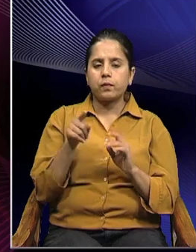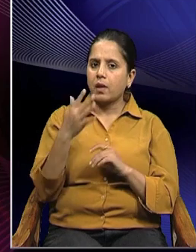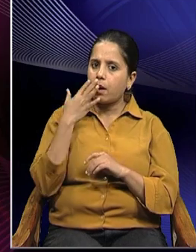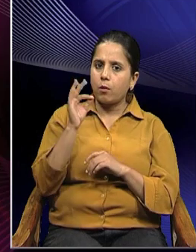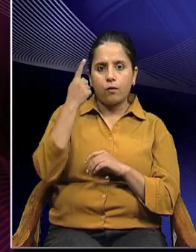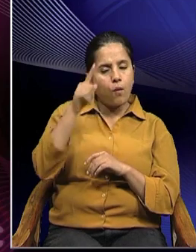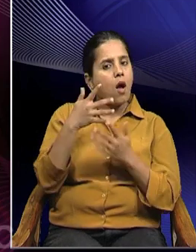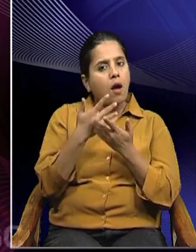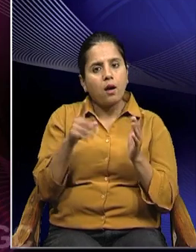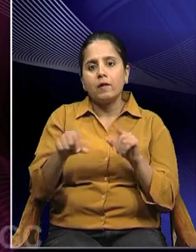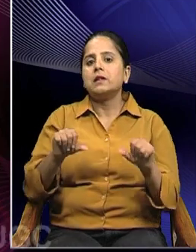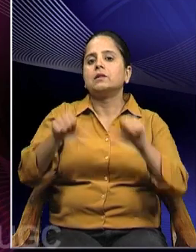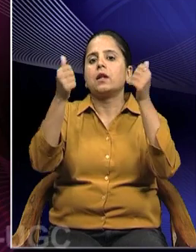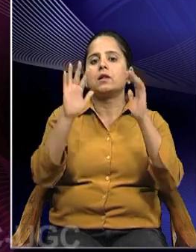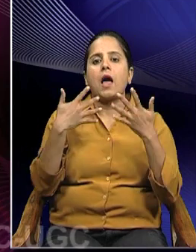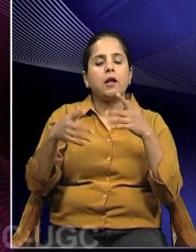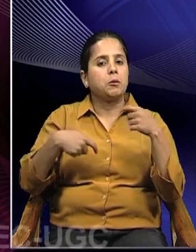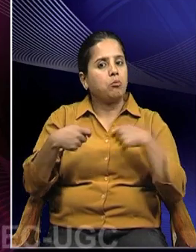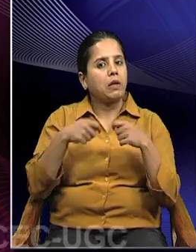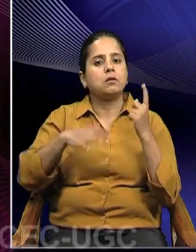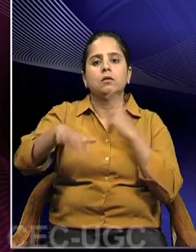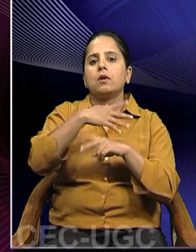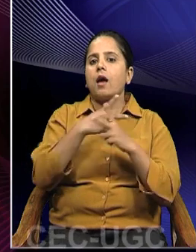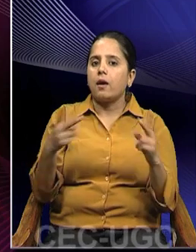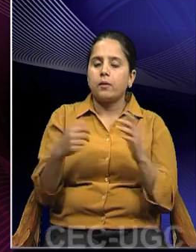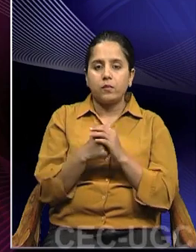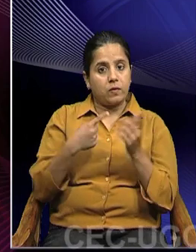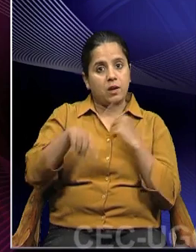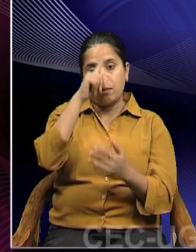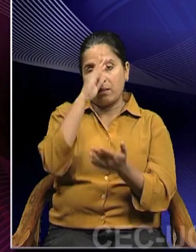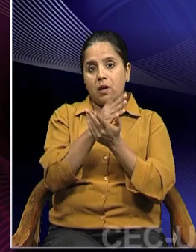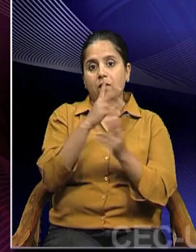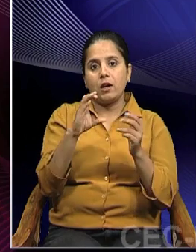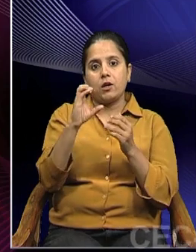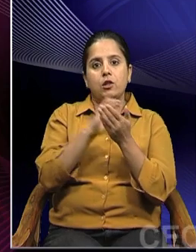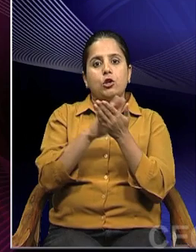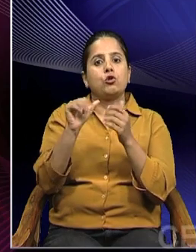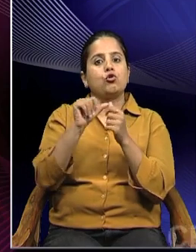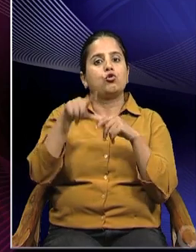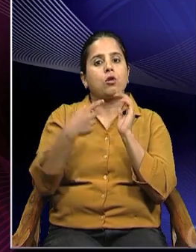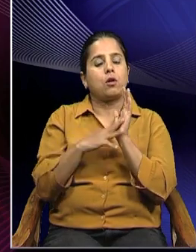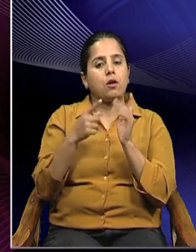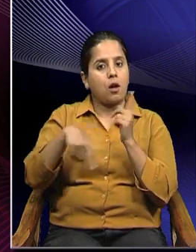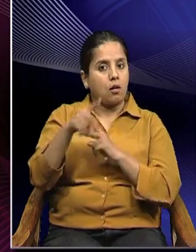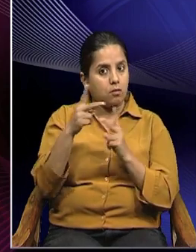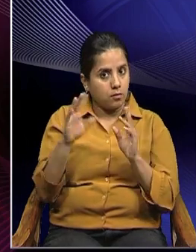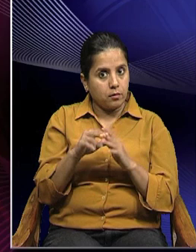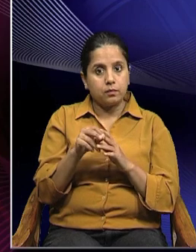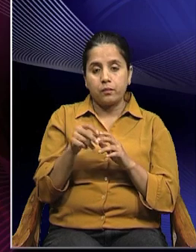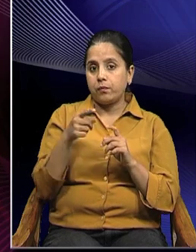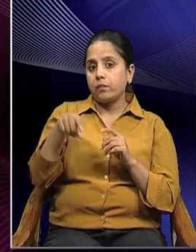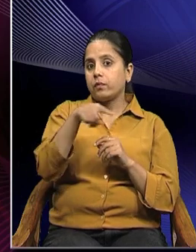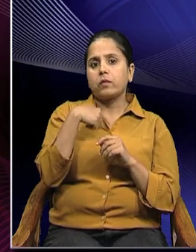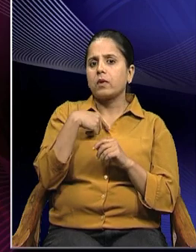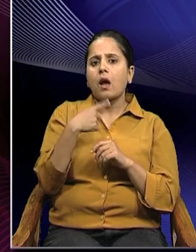essential for the success of any business enterprise. We believe into chakram ekam navartate. A wheel doesn't